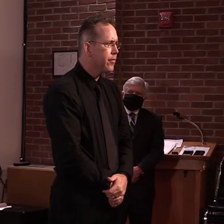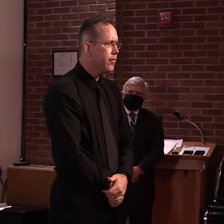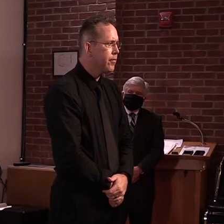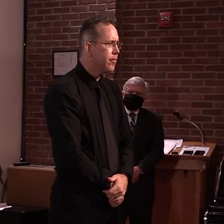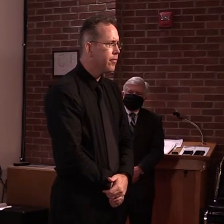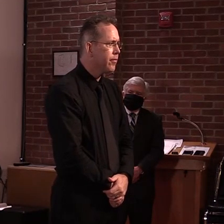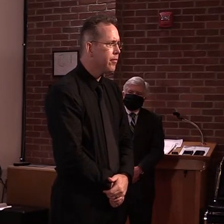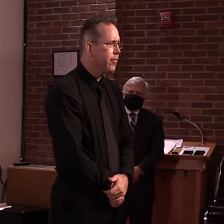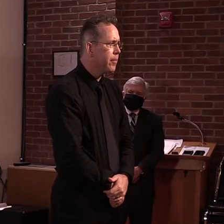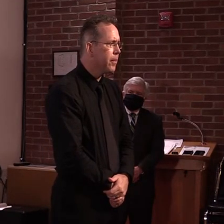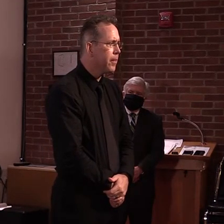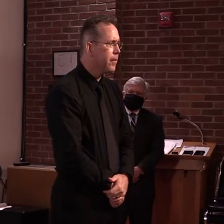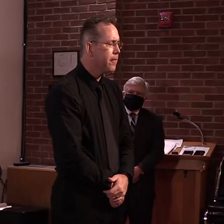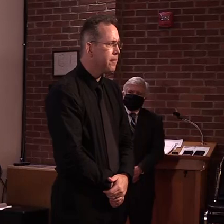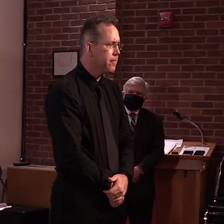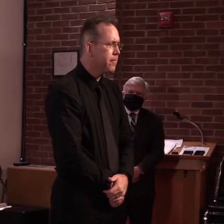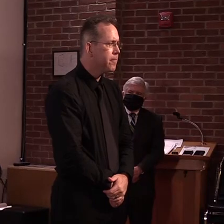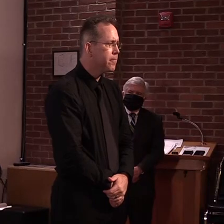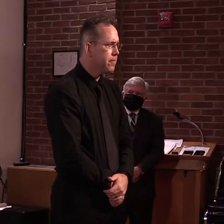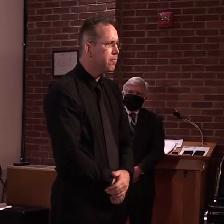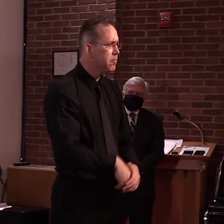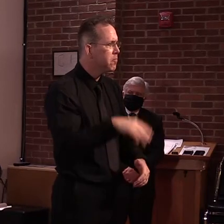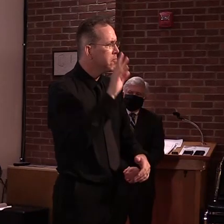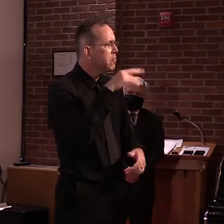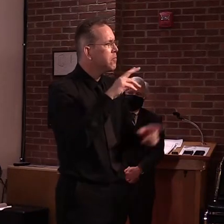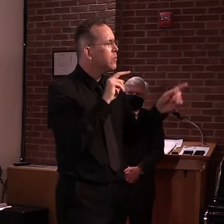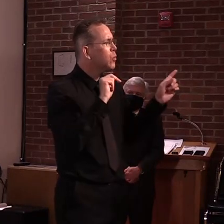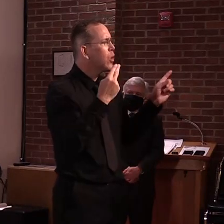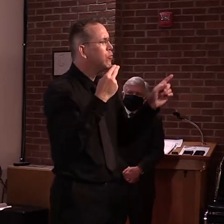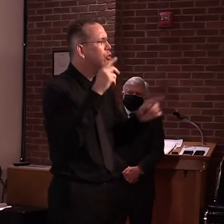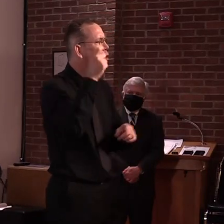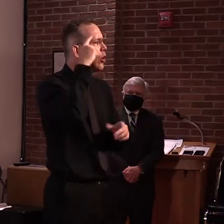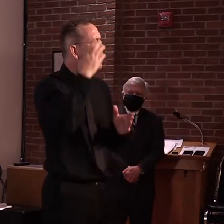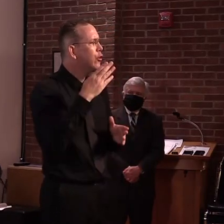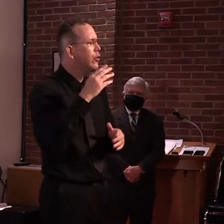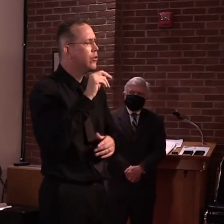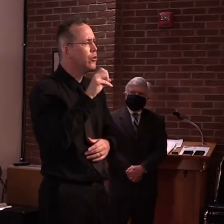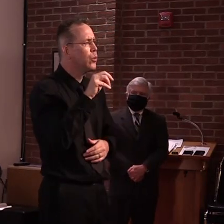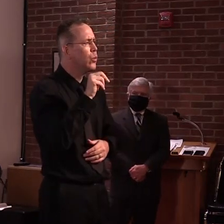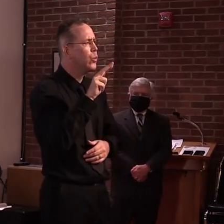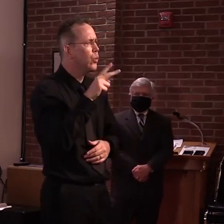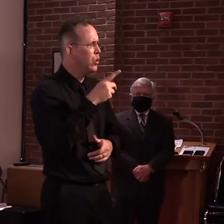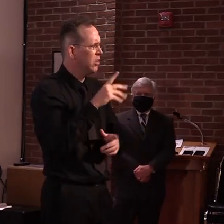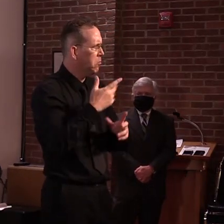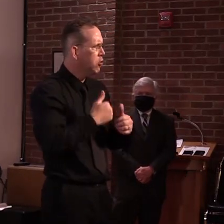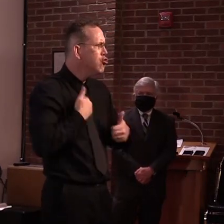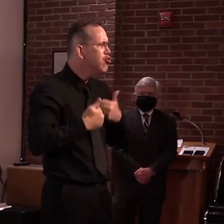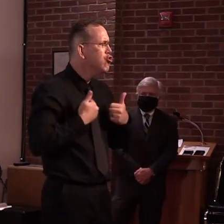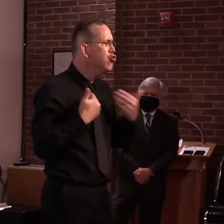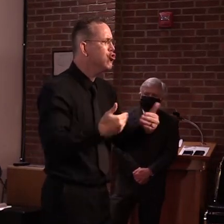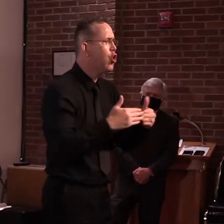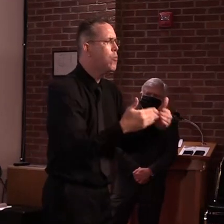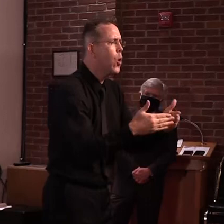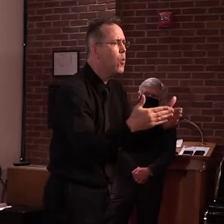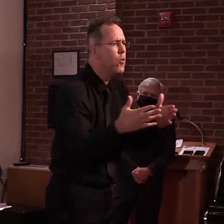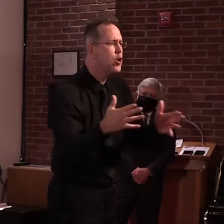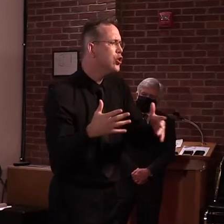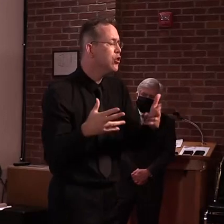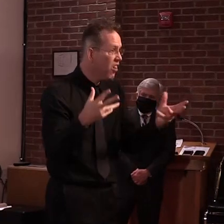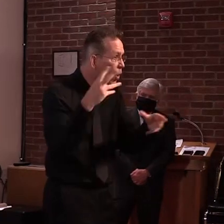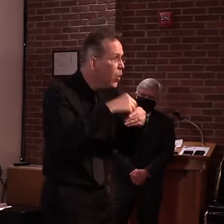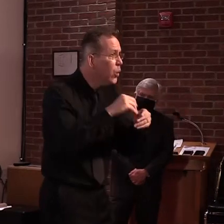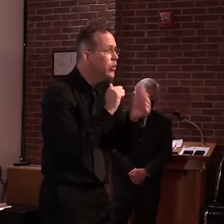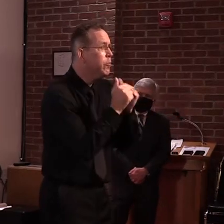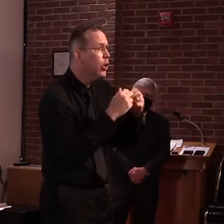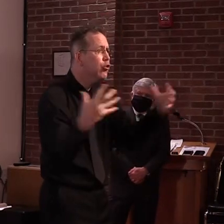and inns fully? Yeah, I mean, I don't know. I know that he had an announcement yesterday, and I don't know the